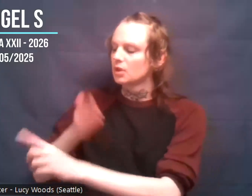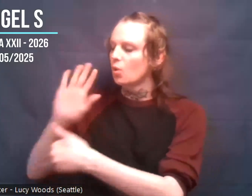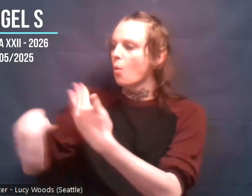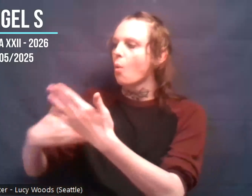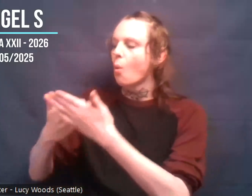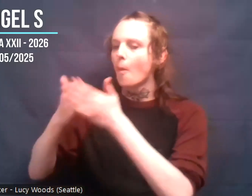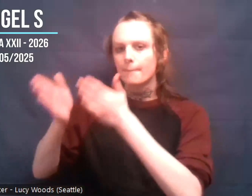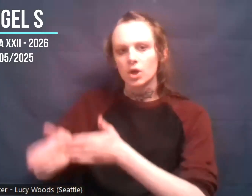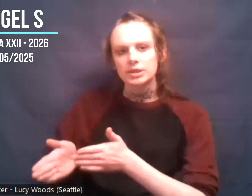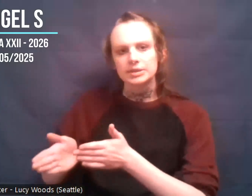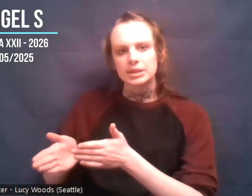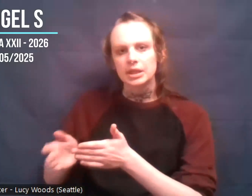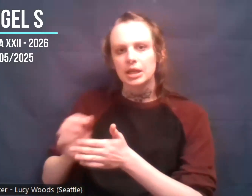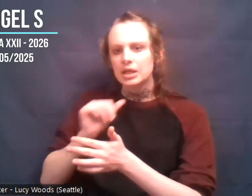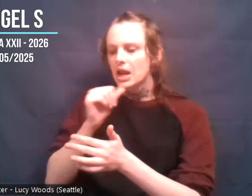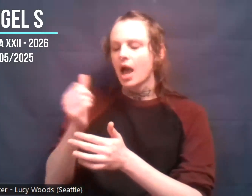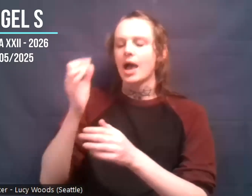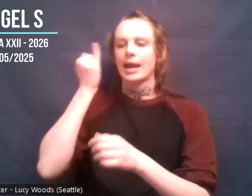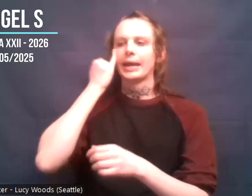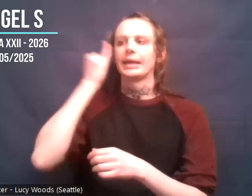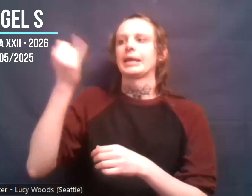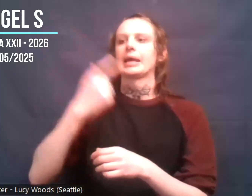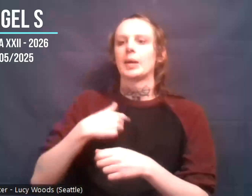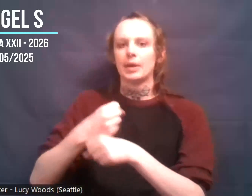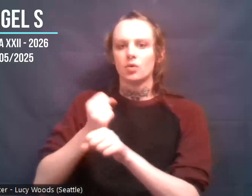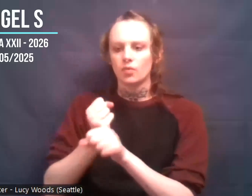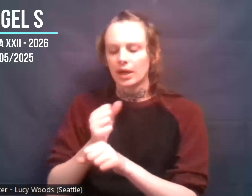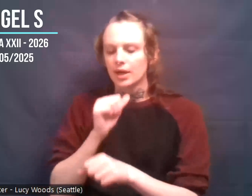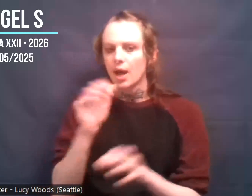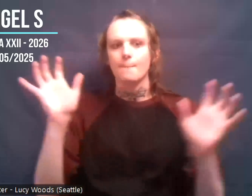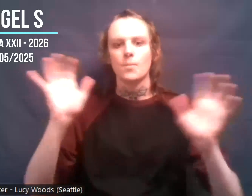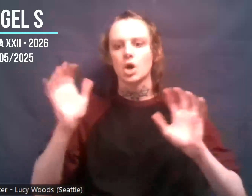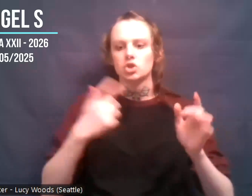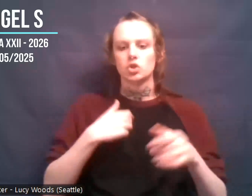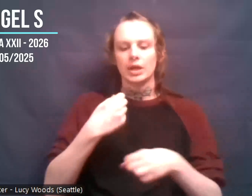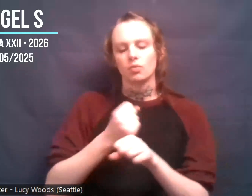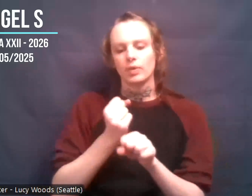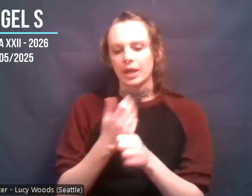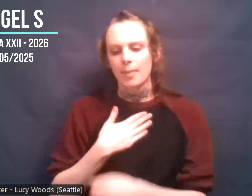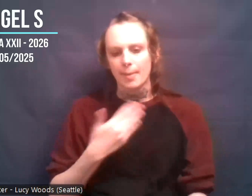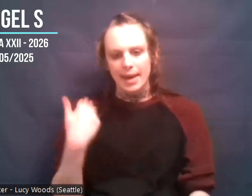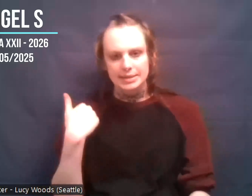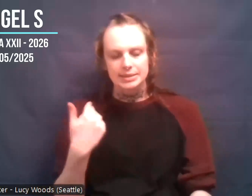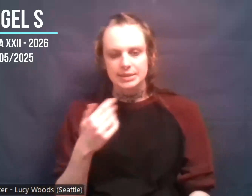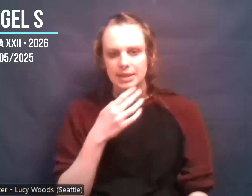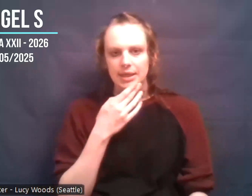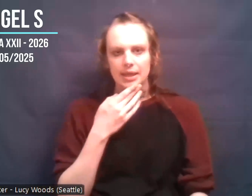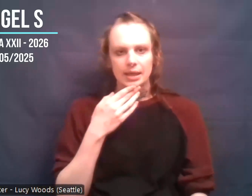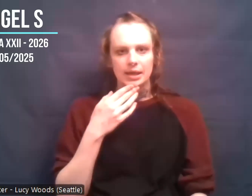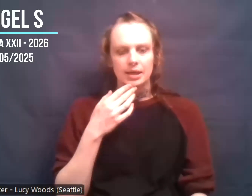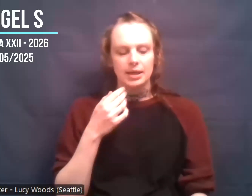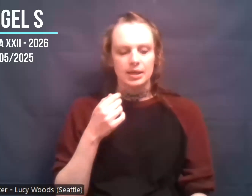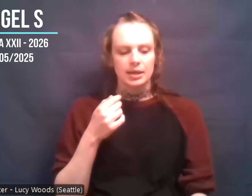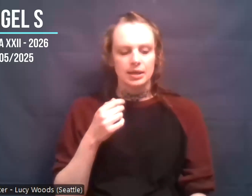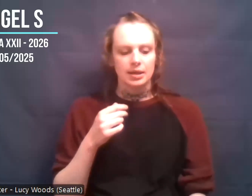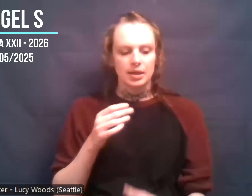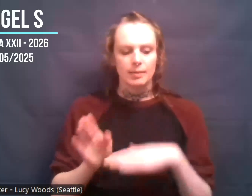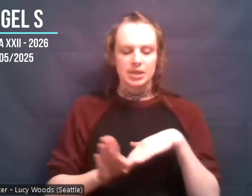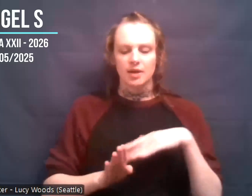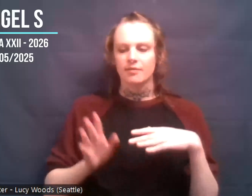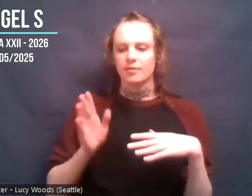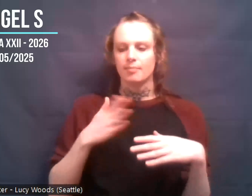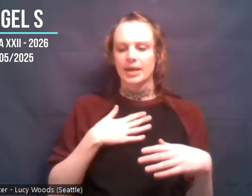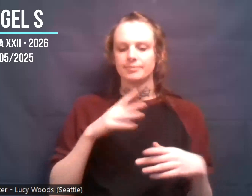person, not this picture that I created, not this monster that I created in my past, based off of the experience that I perceived to have